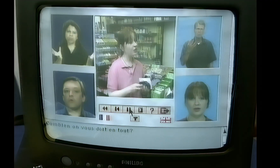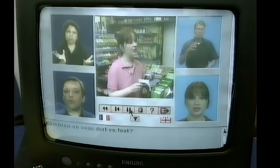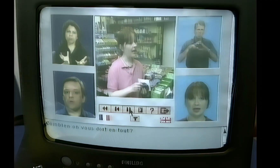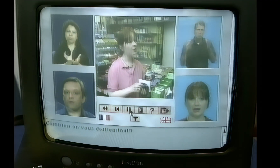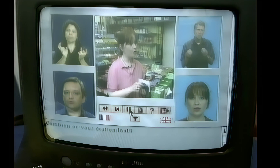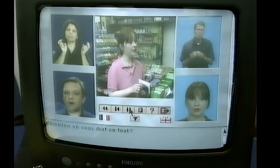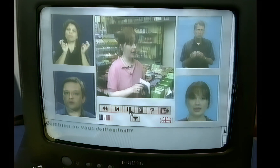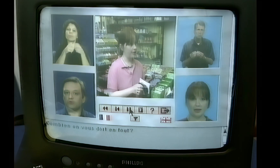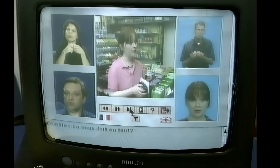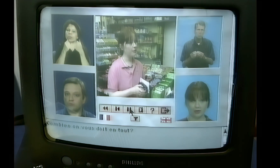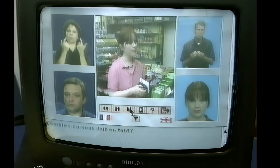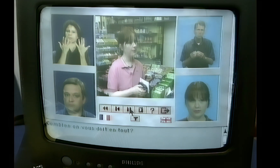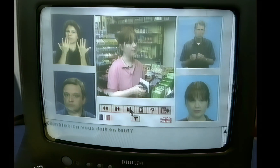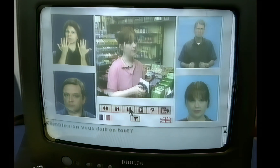Combien vous boire en tout?